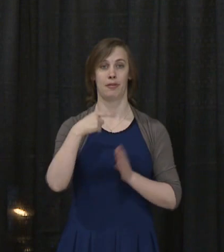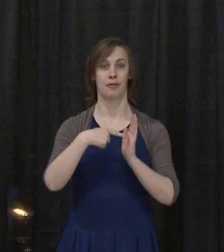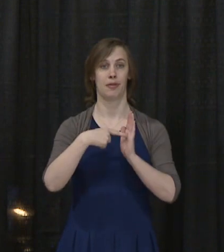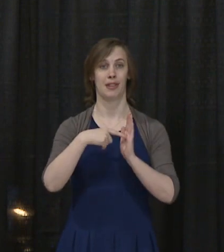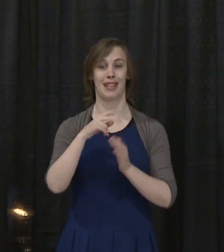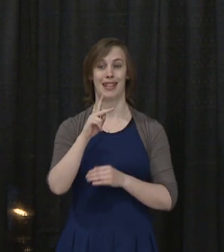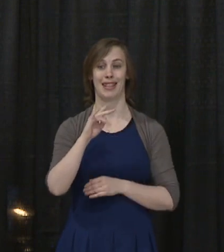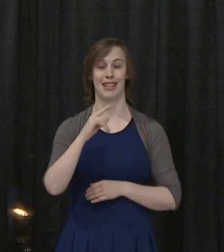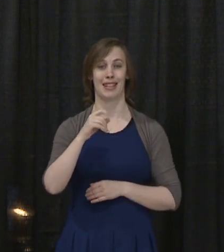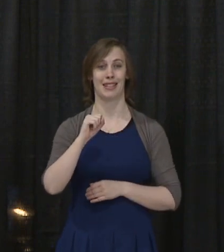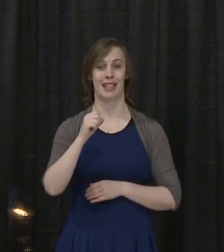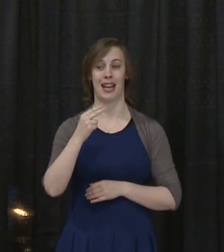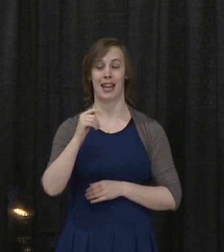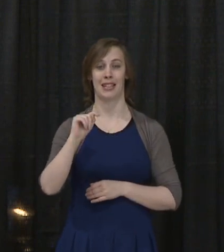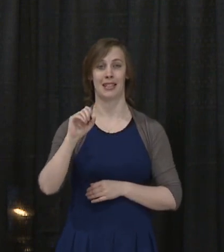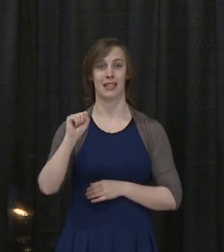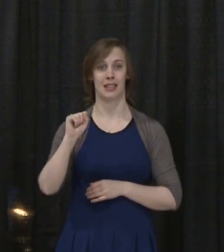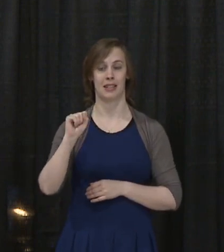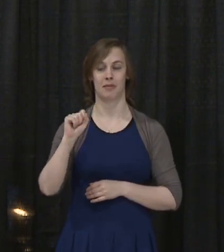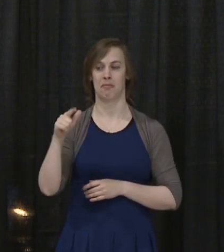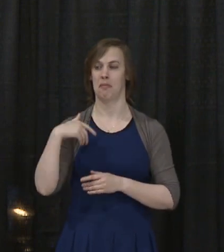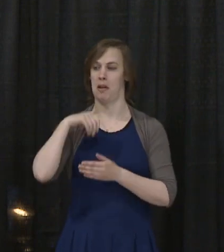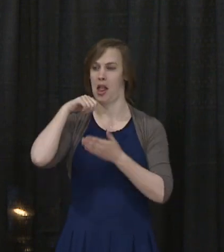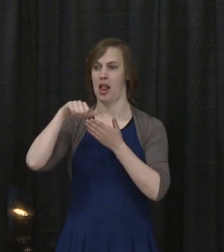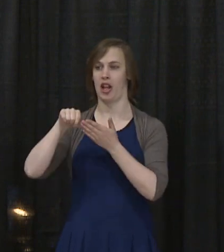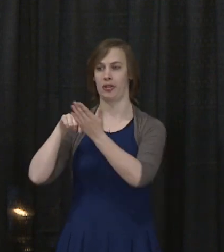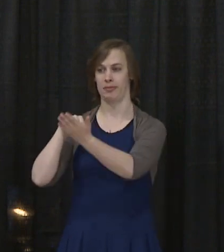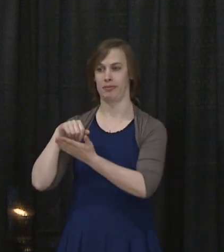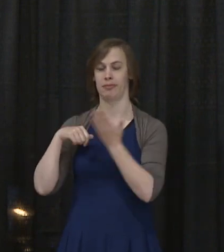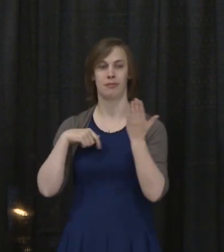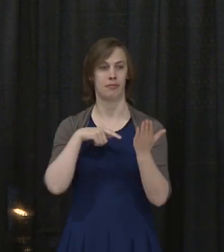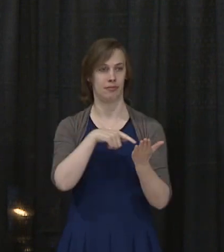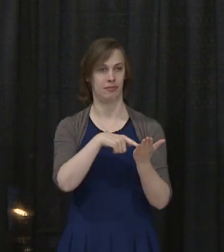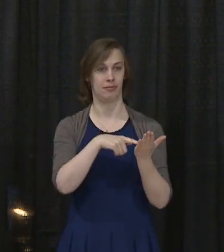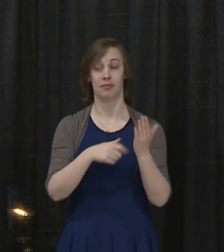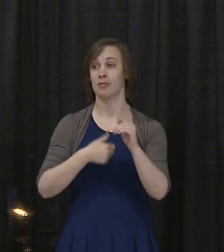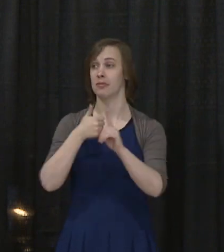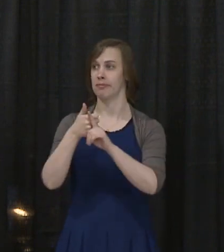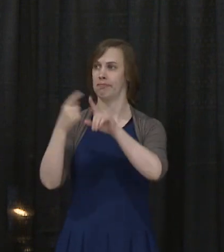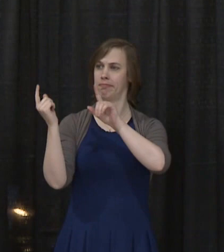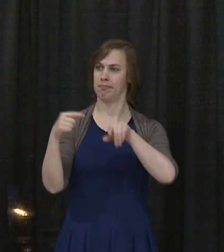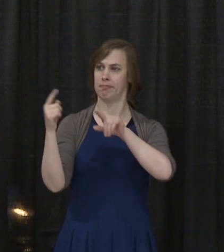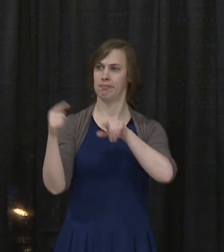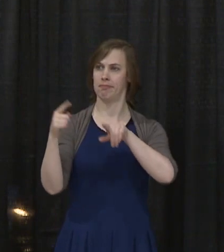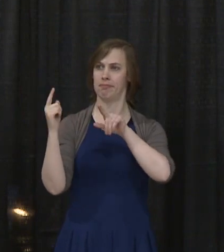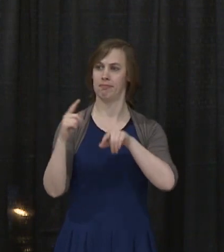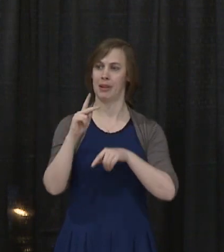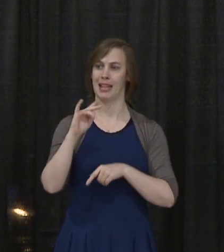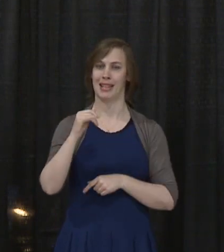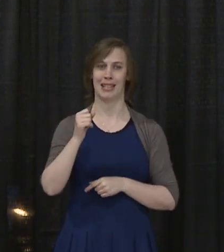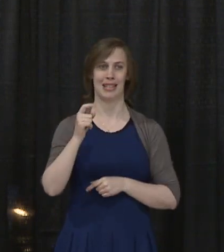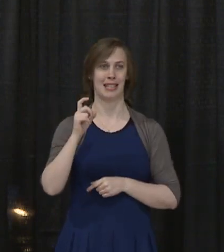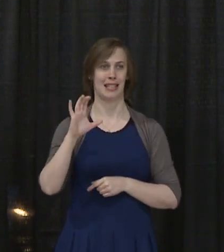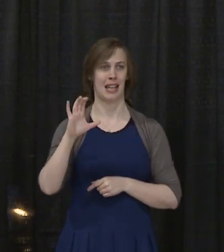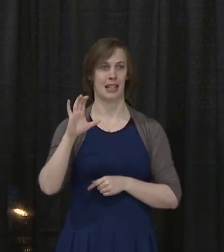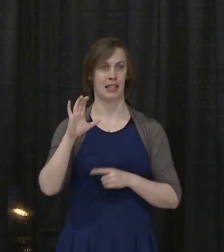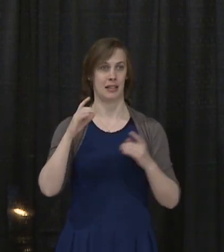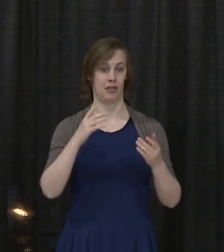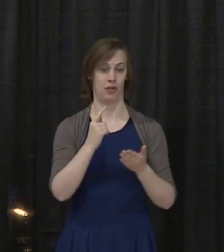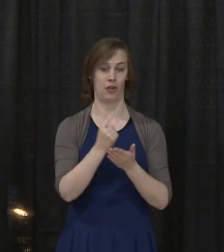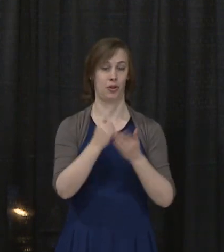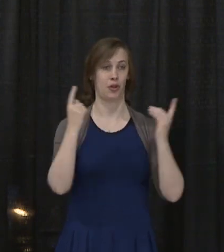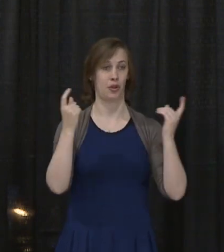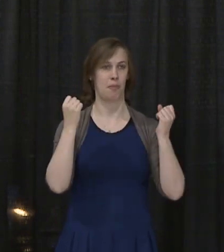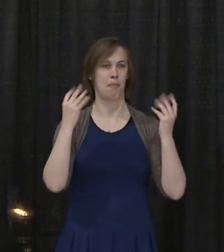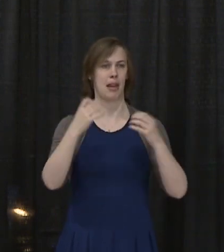Scott has attended our Kingstec convocations for many years and has always been very pleased to do so. His schedule did not permit him to attend today, so